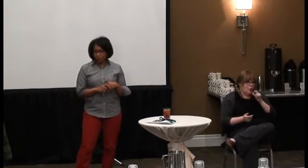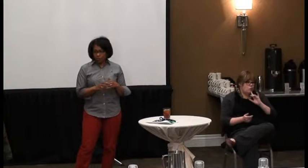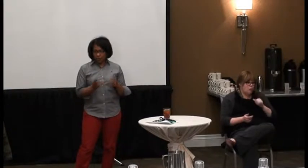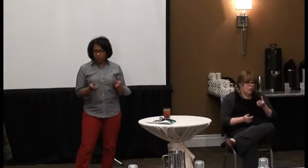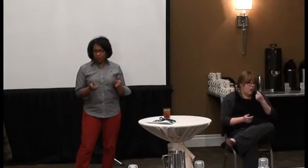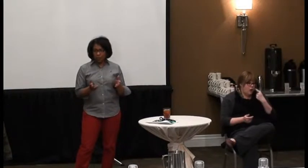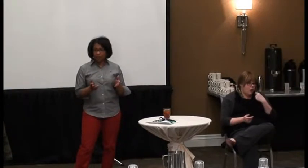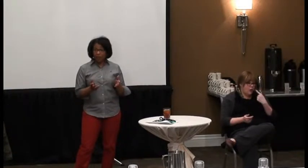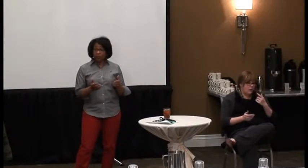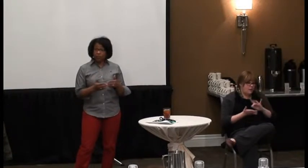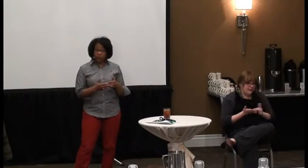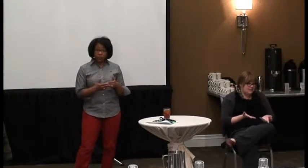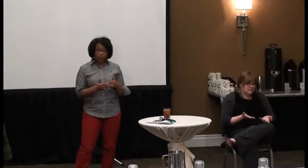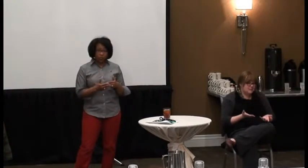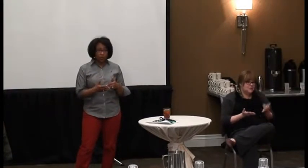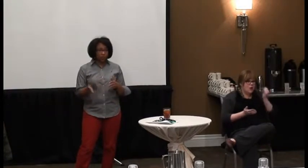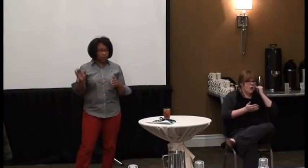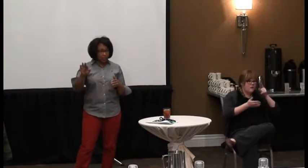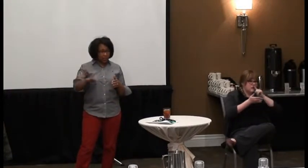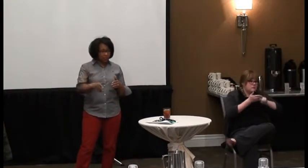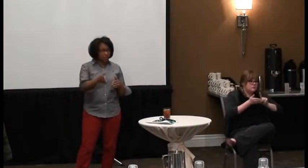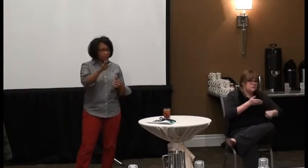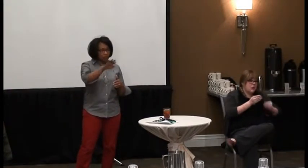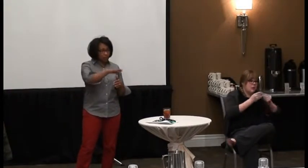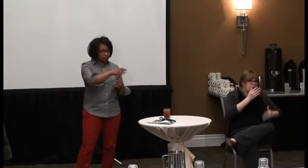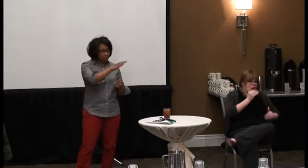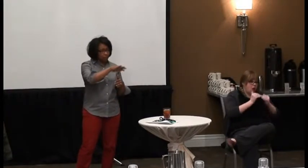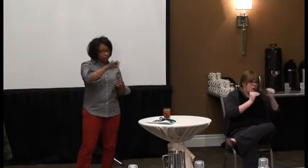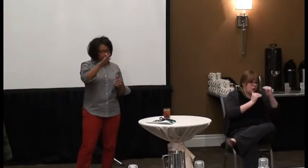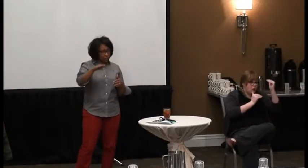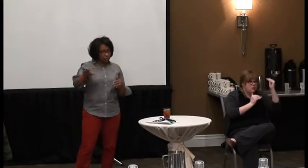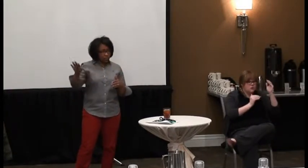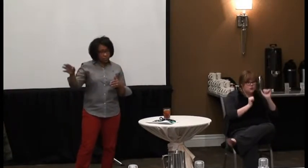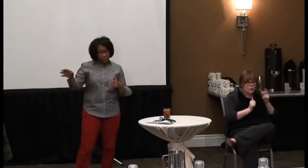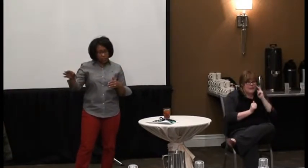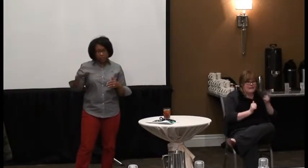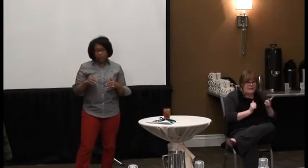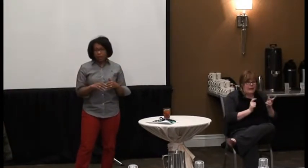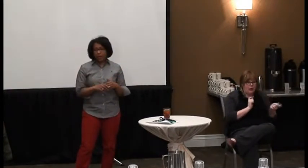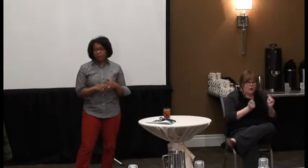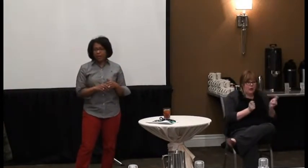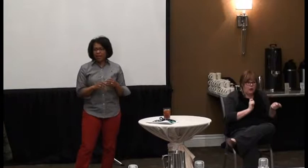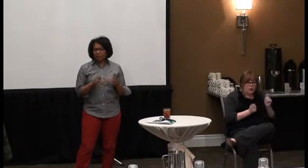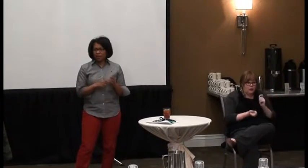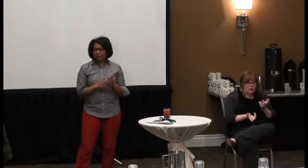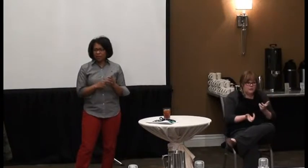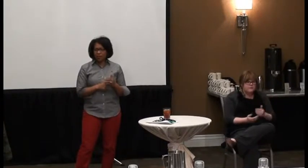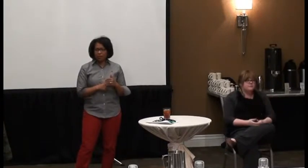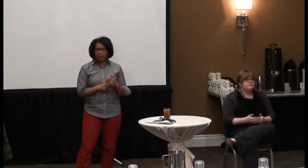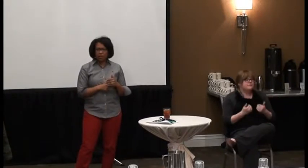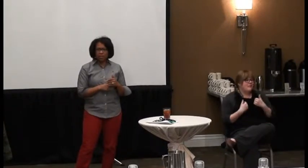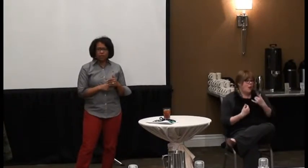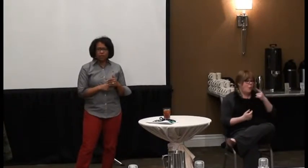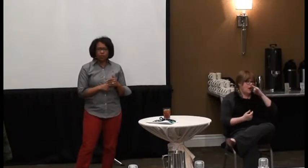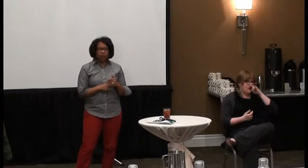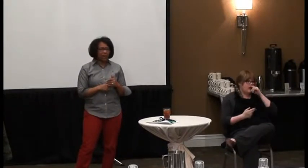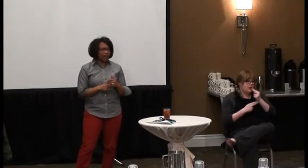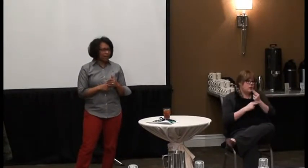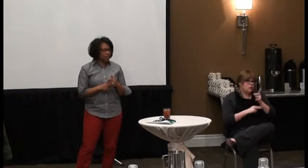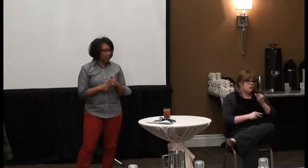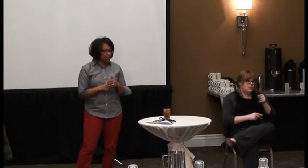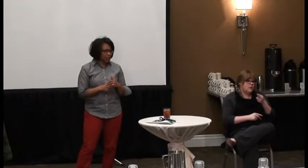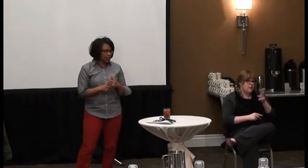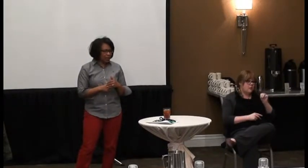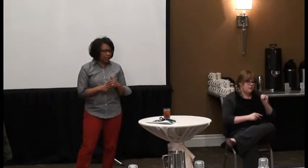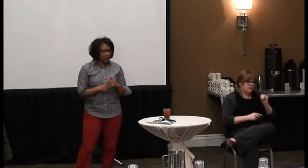so when you check the blood levels for certain ones, you can kind of see where that kind of changes. I had one kid who was on lithium for a while,